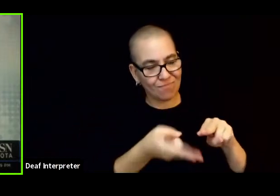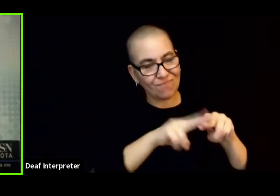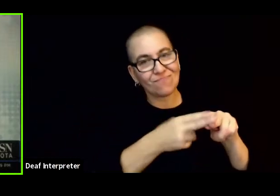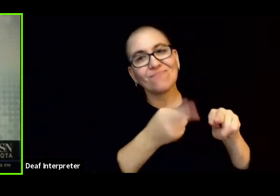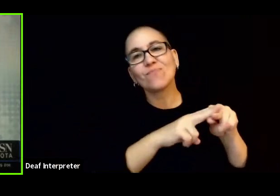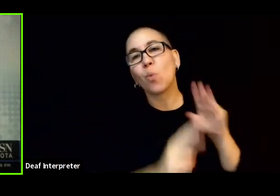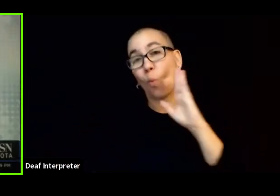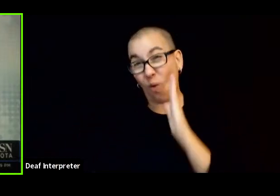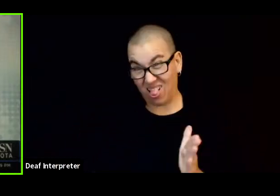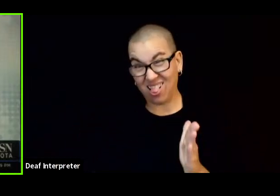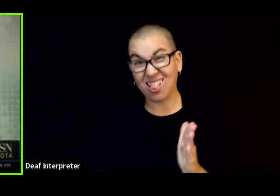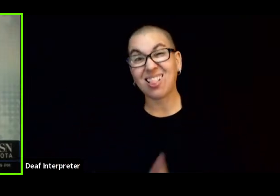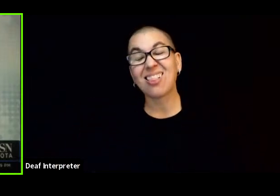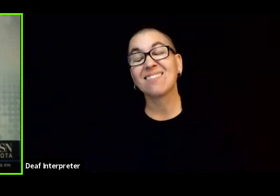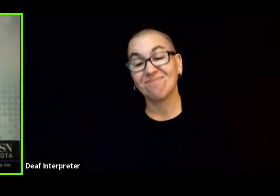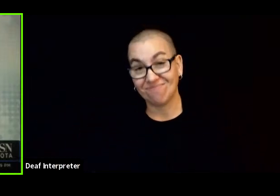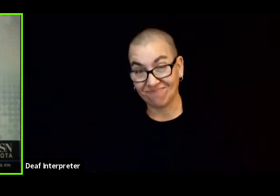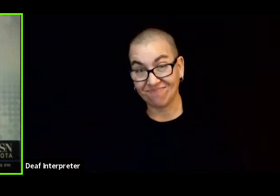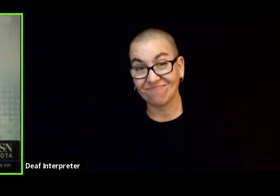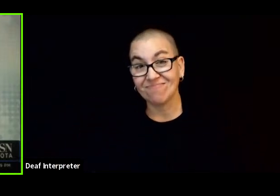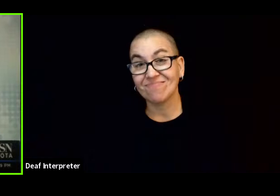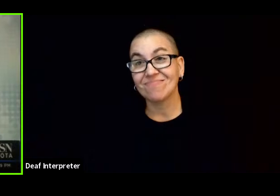Commissioner.